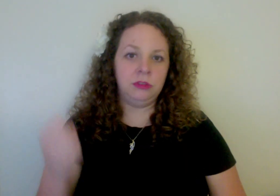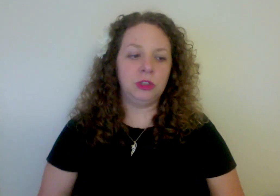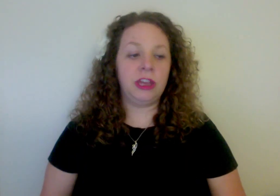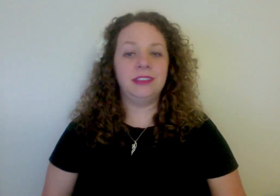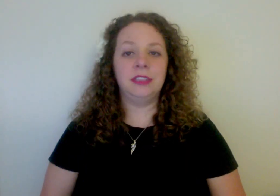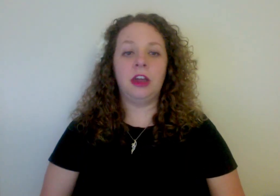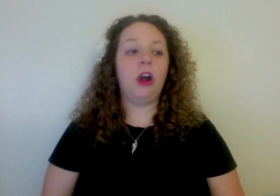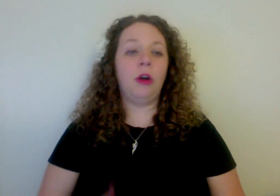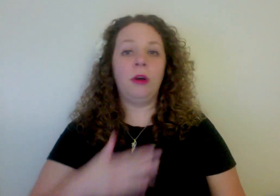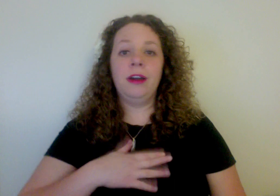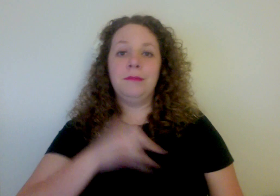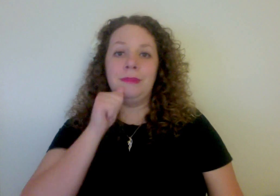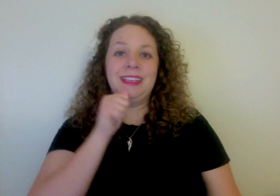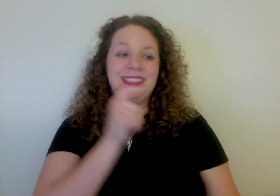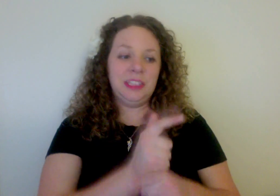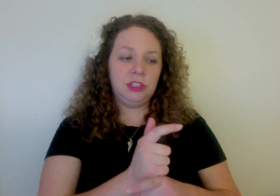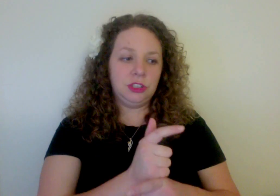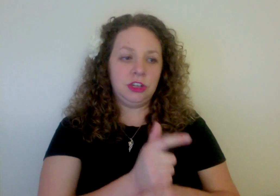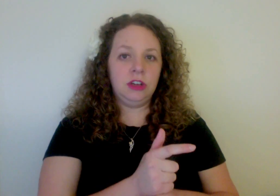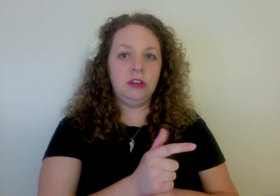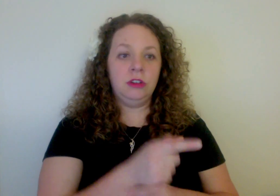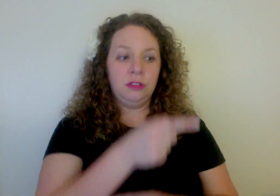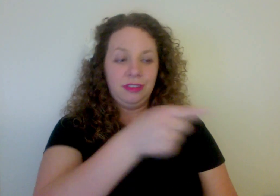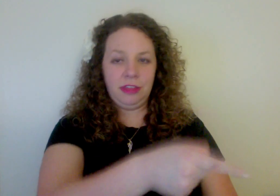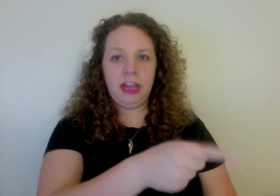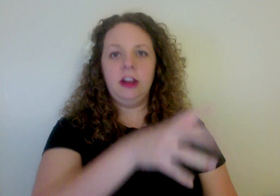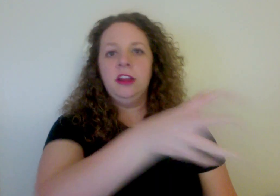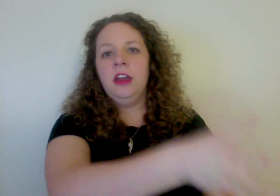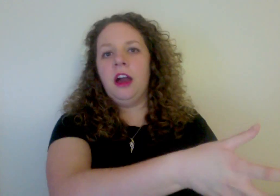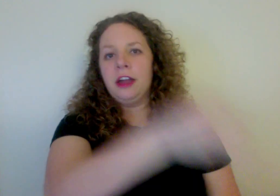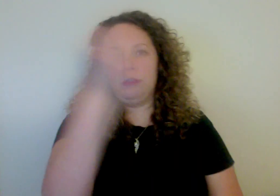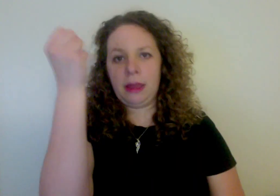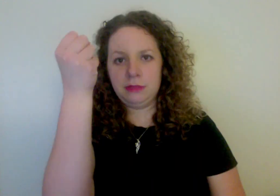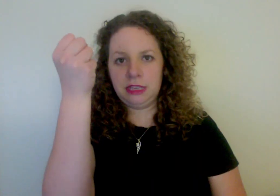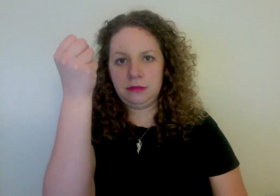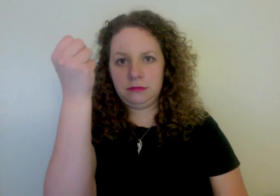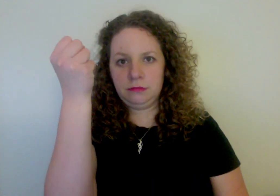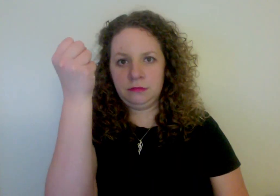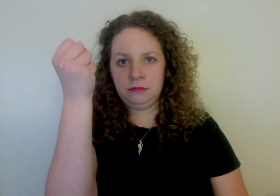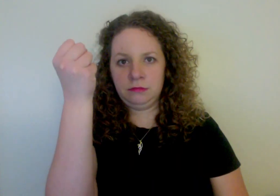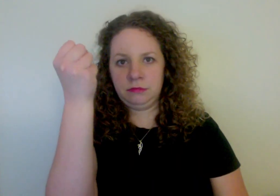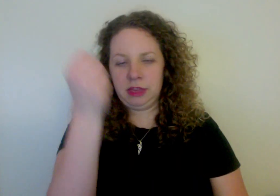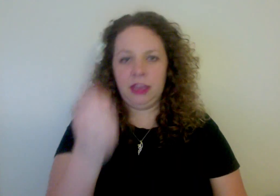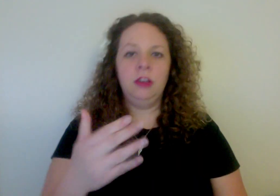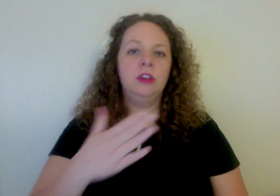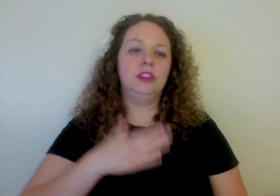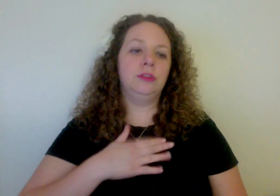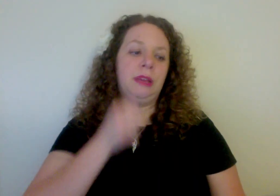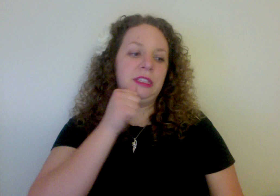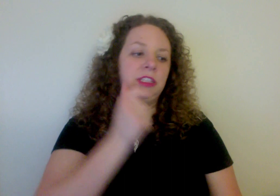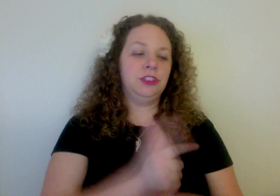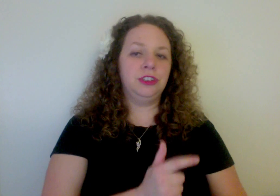So I could say, oh, my sister there, I grabbed it. Okay? So my sister,